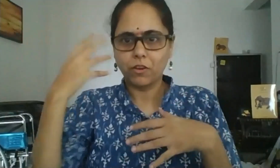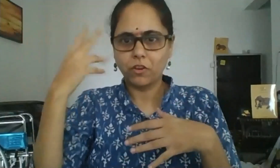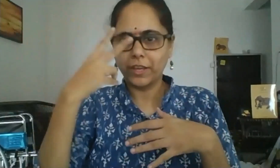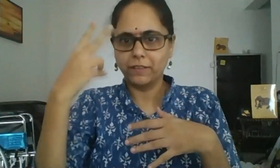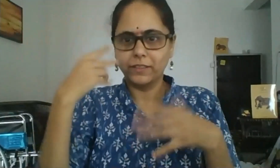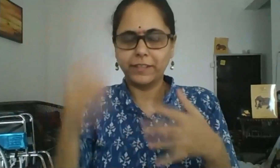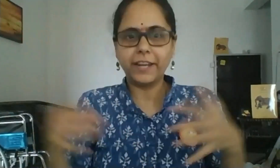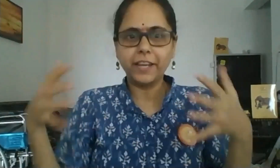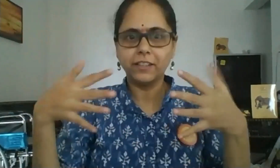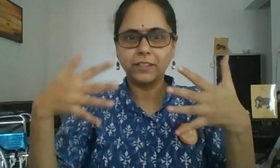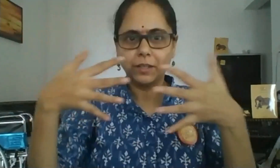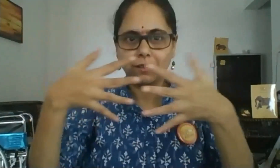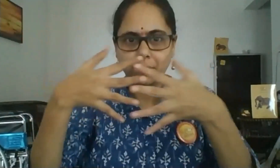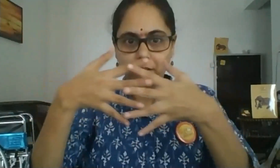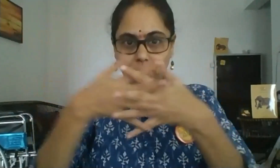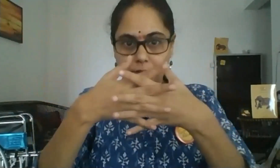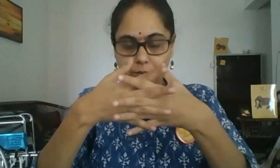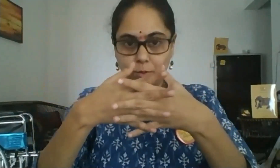Okay. Ready?